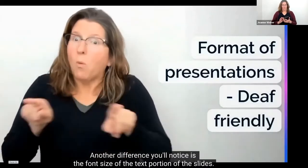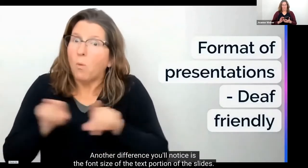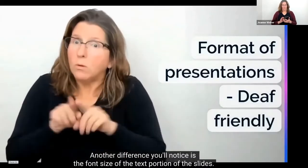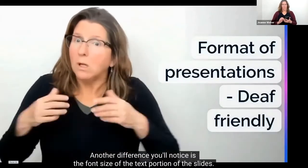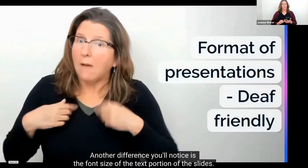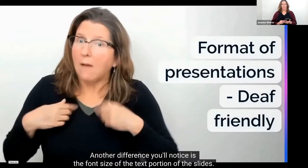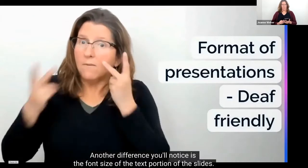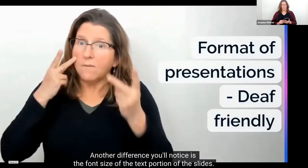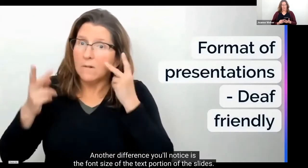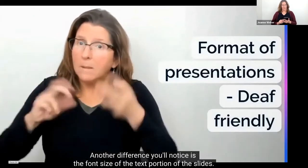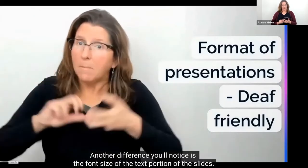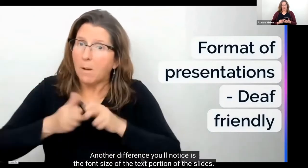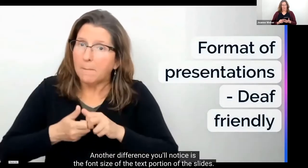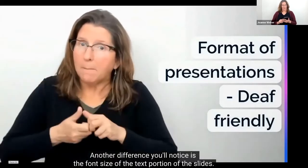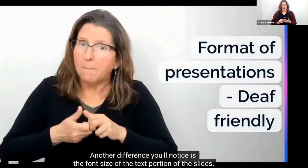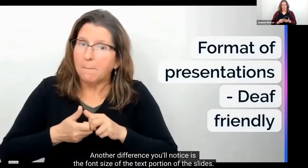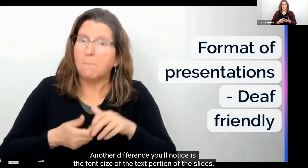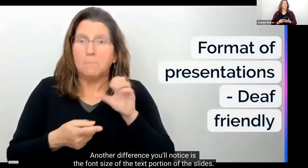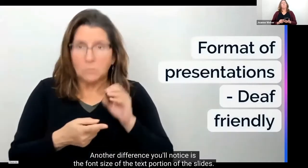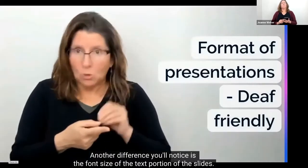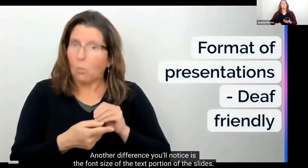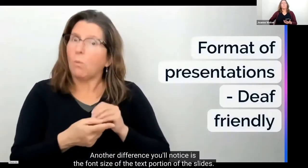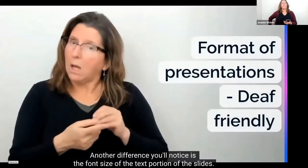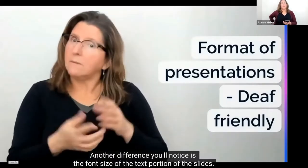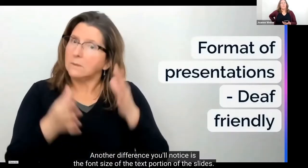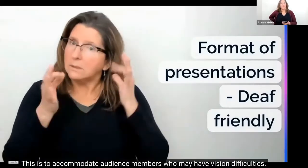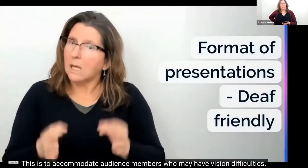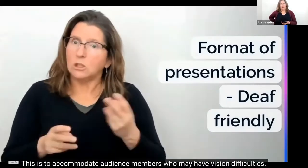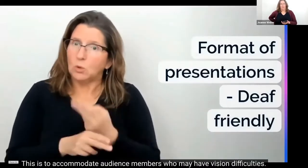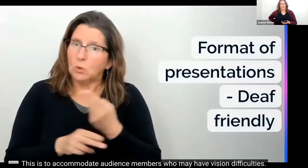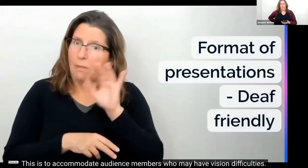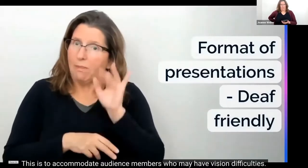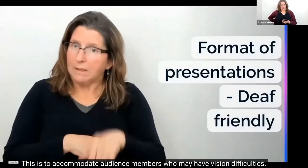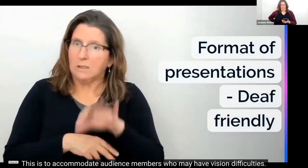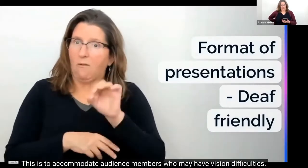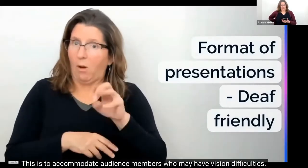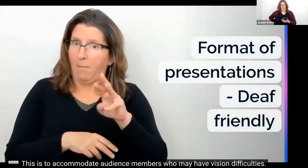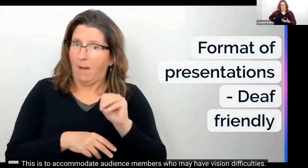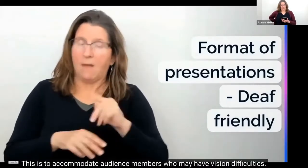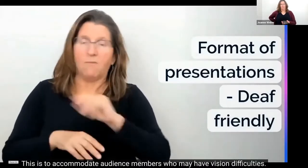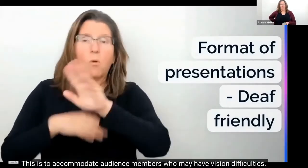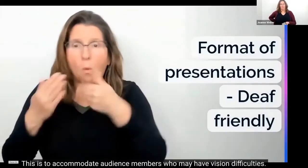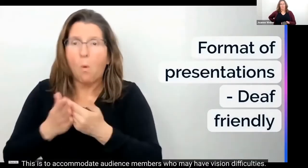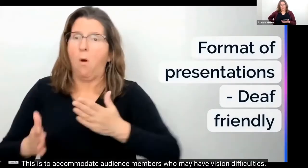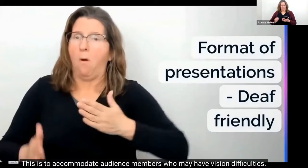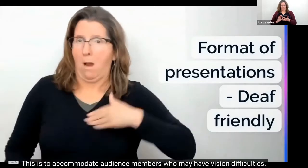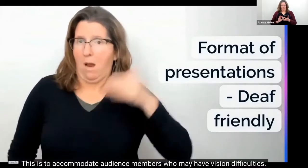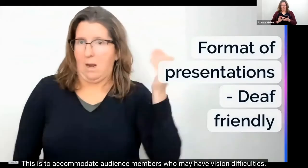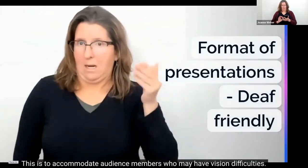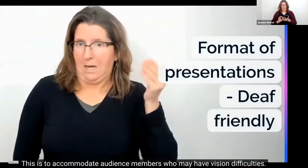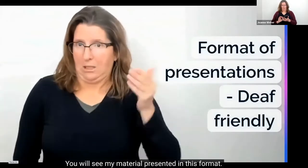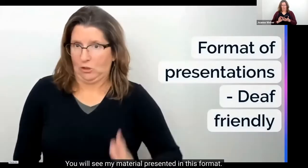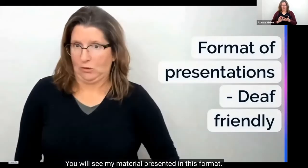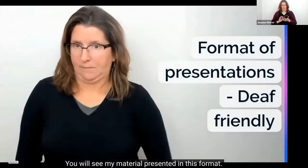Another difference you'll notice is the font size of the text portion of the slides. This is to accommodate audience members who may have vision